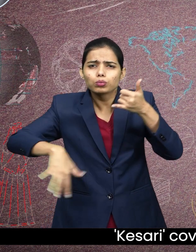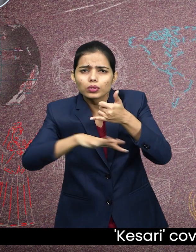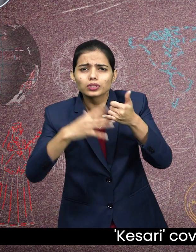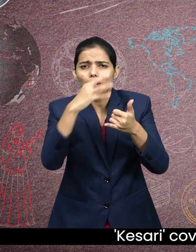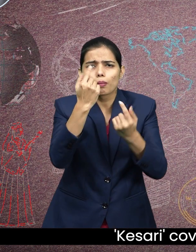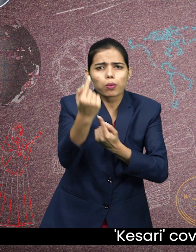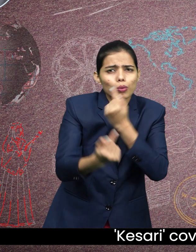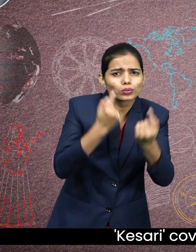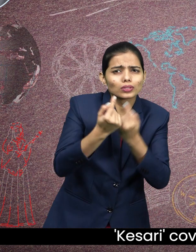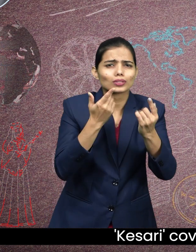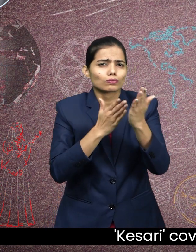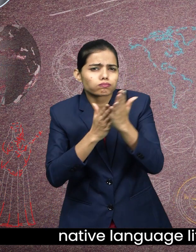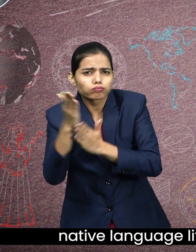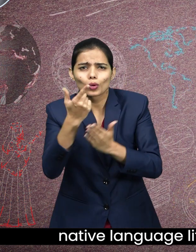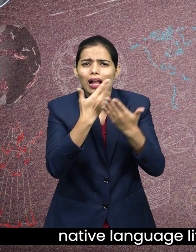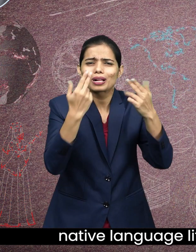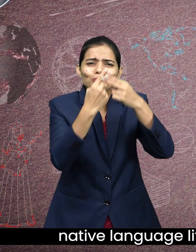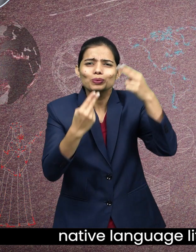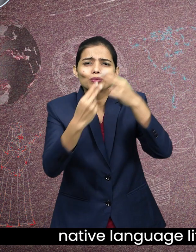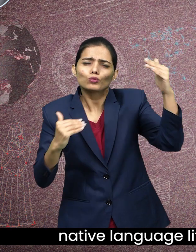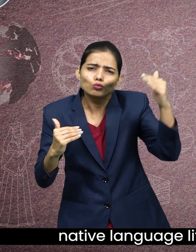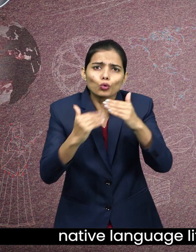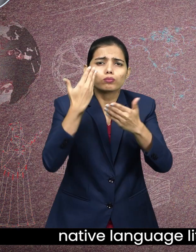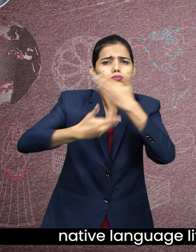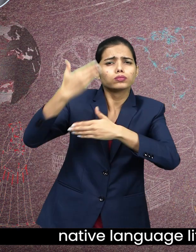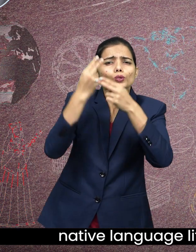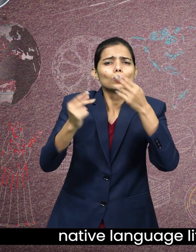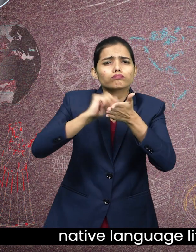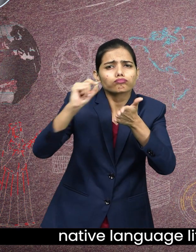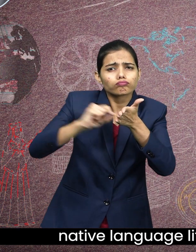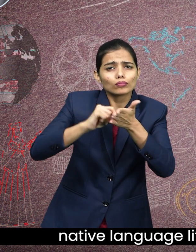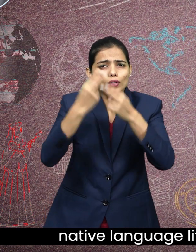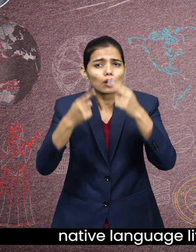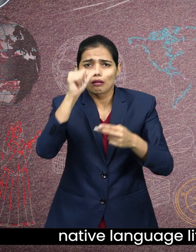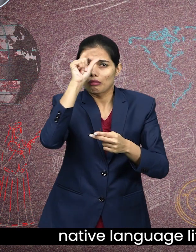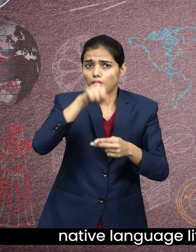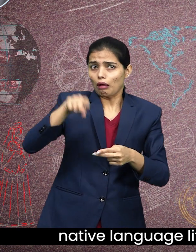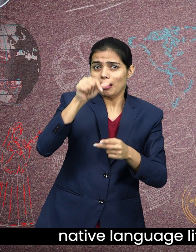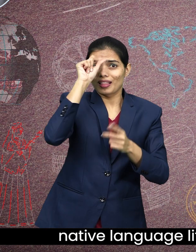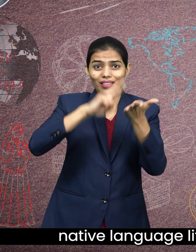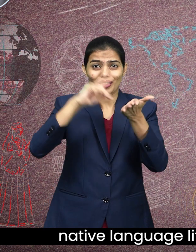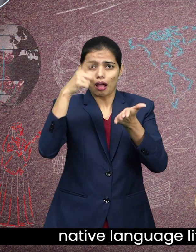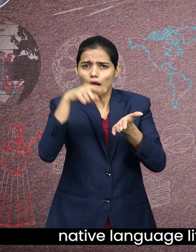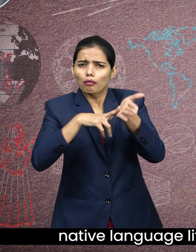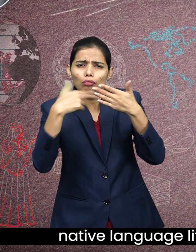Kesari covered national events, native language literature, and English politics.